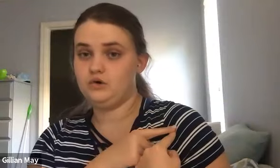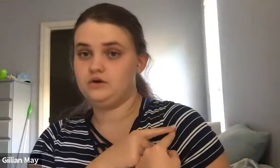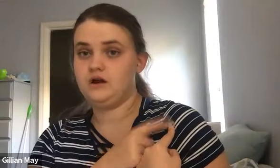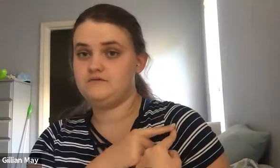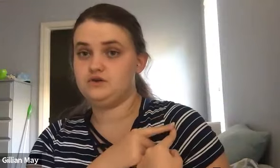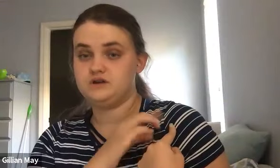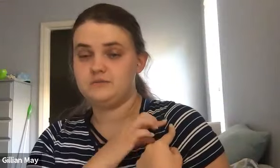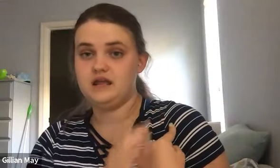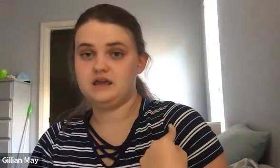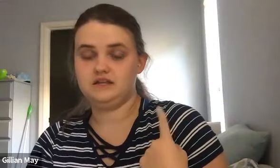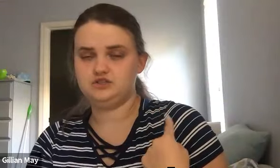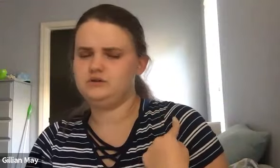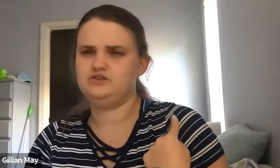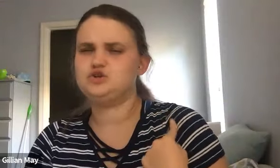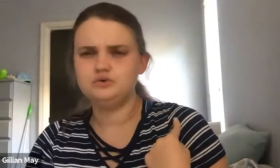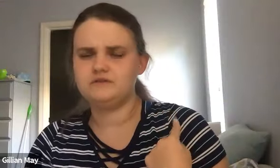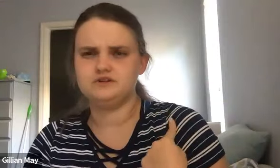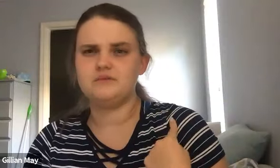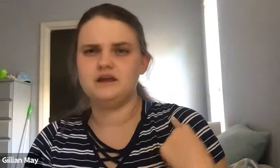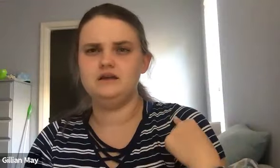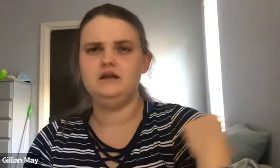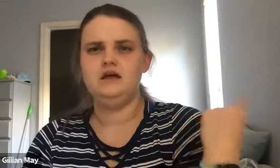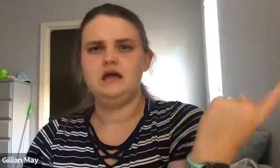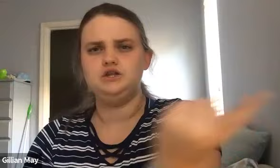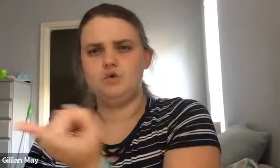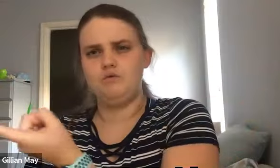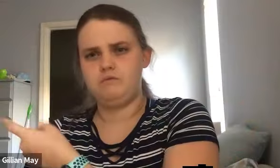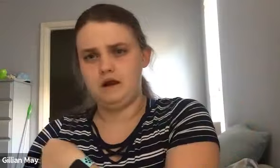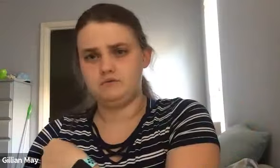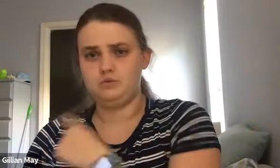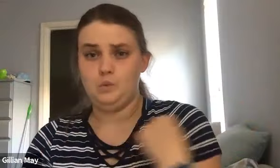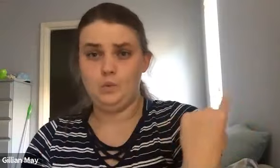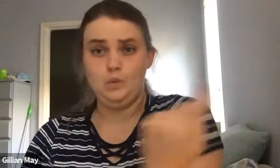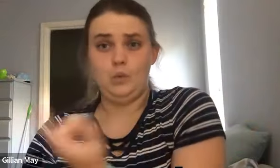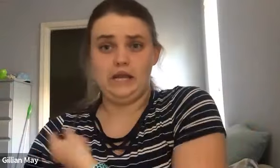corner of your dominant hand, like the shoulder of your dominant hand, and you go around. We.